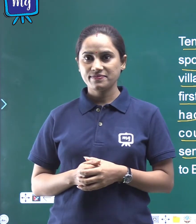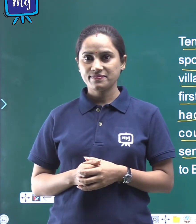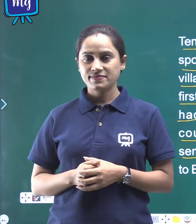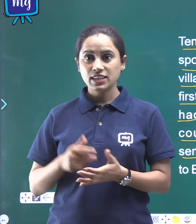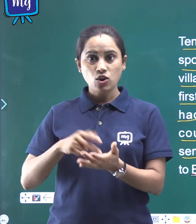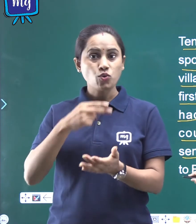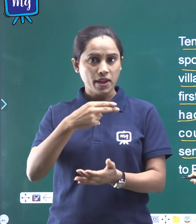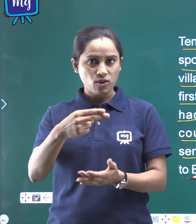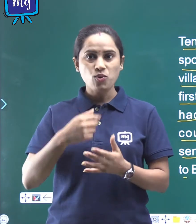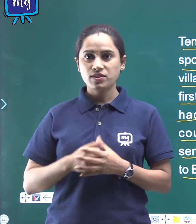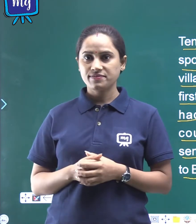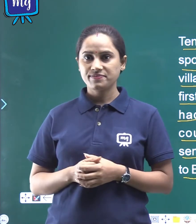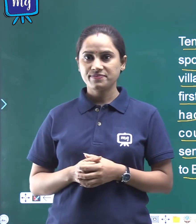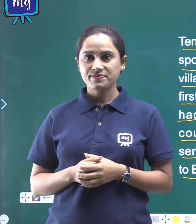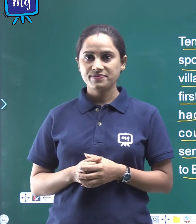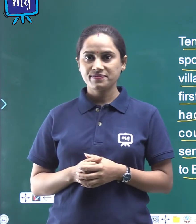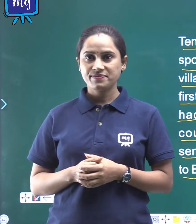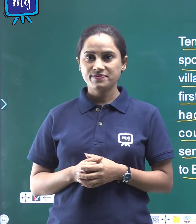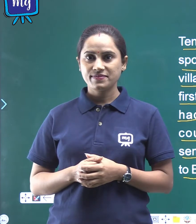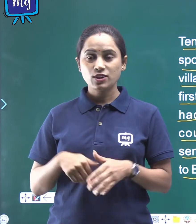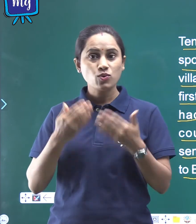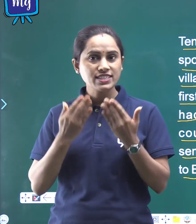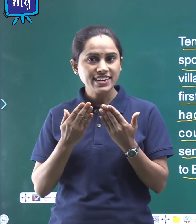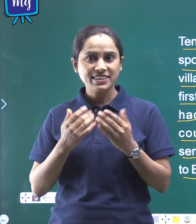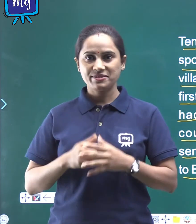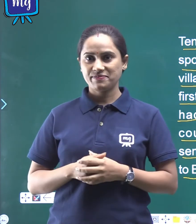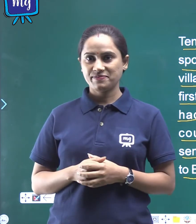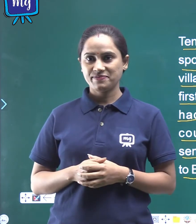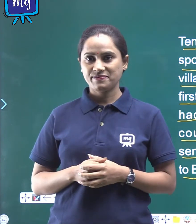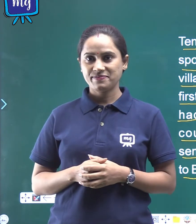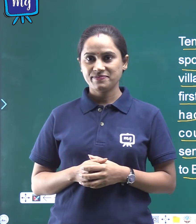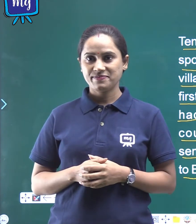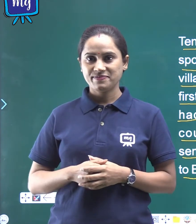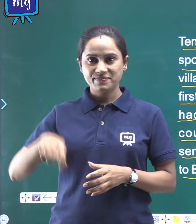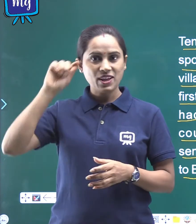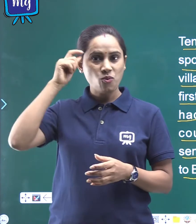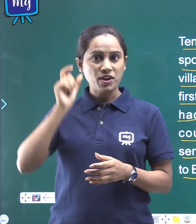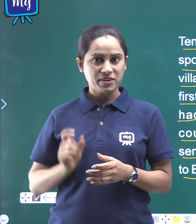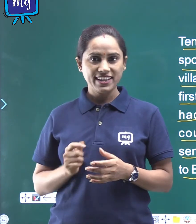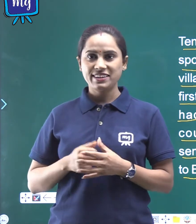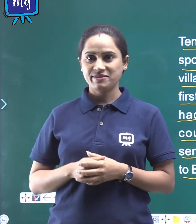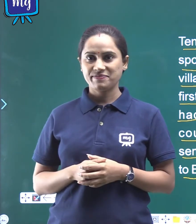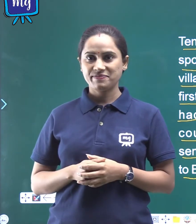to Bangalore to study. Word meaning: